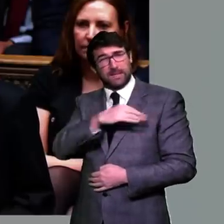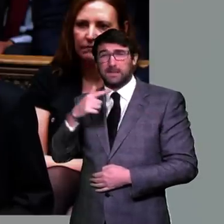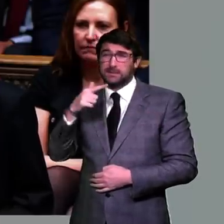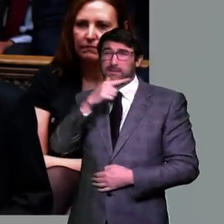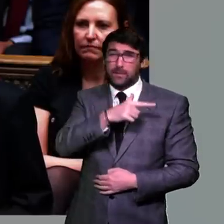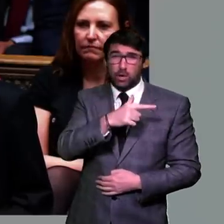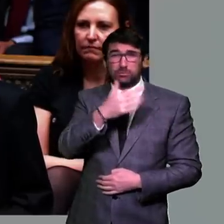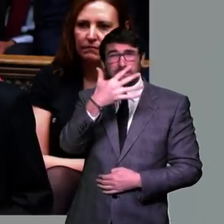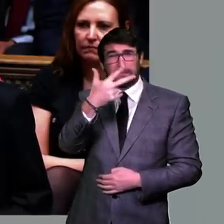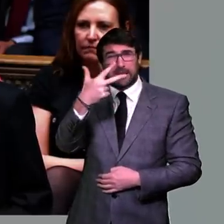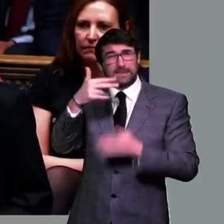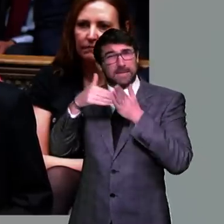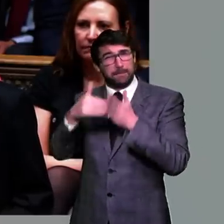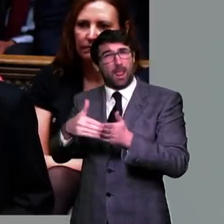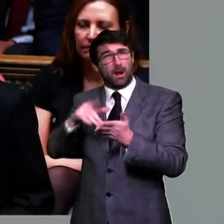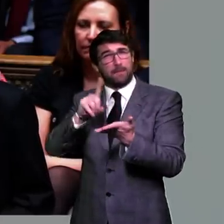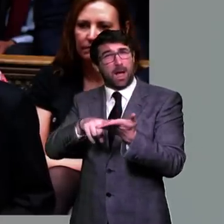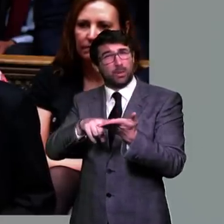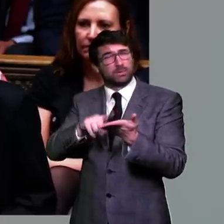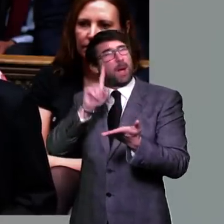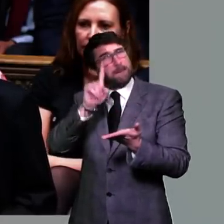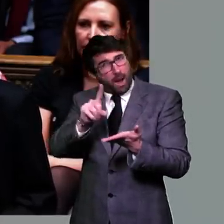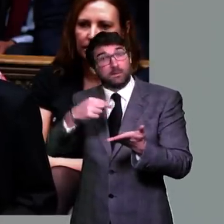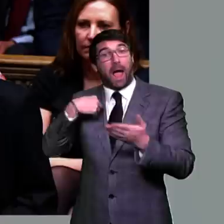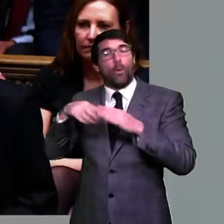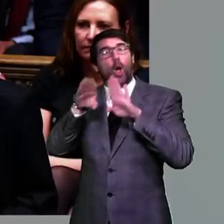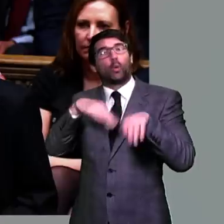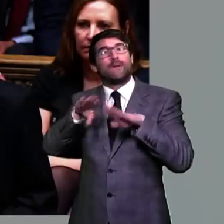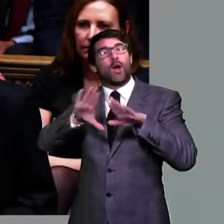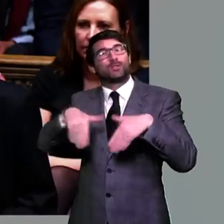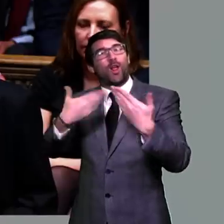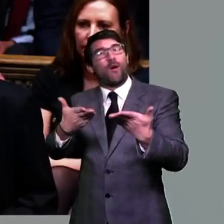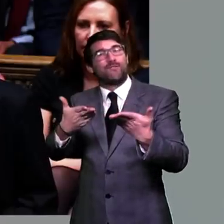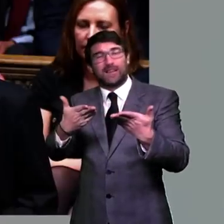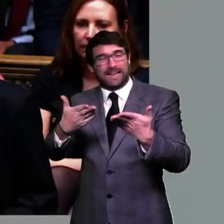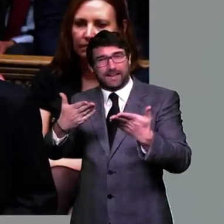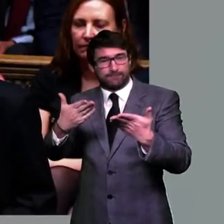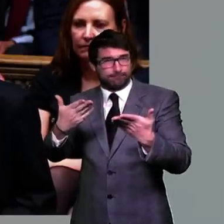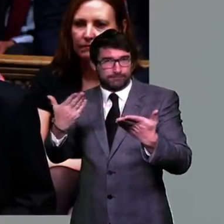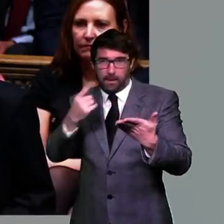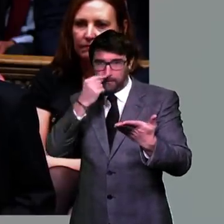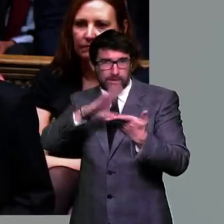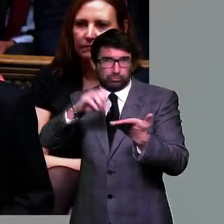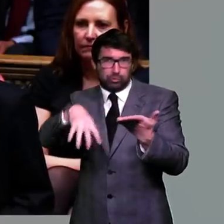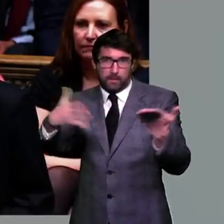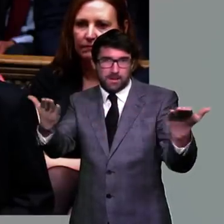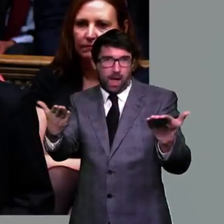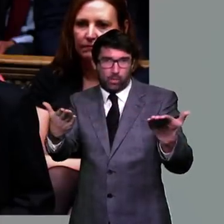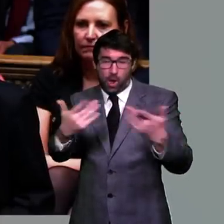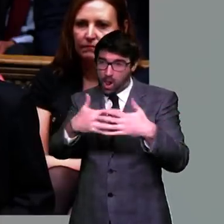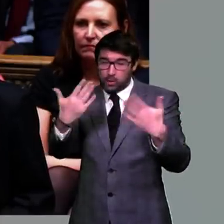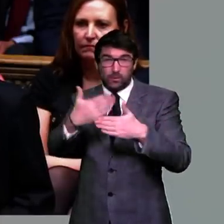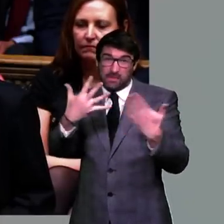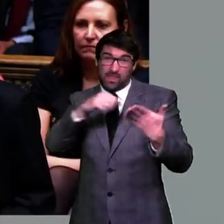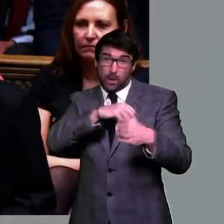year, yet our universal service obligation is at risk. Workers' pay conditions and 10,000 jobs are at threat. Will the Prime